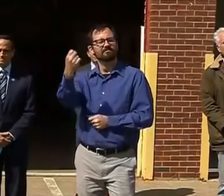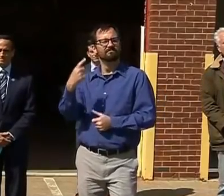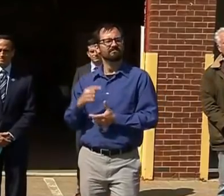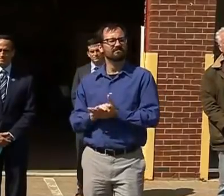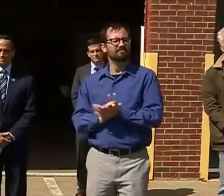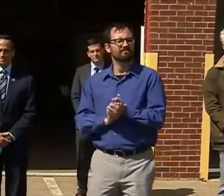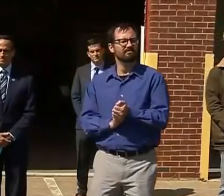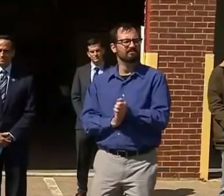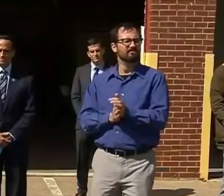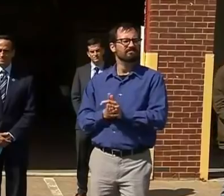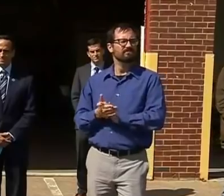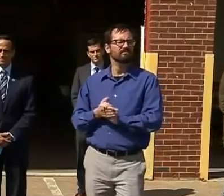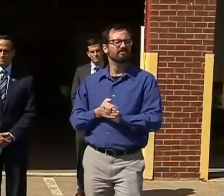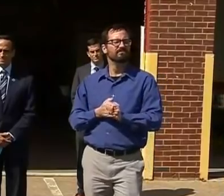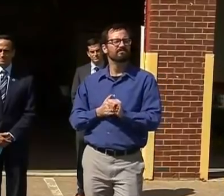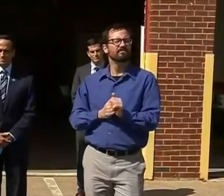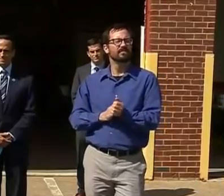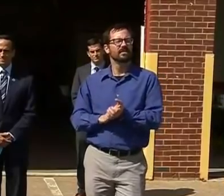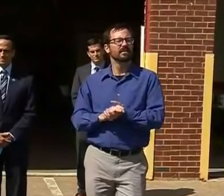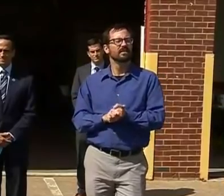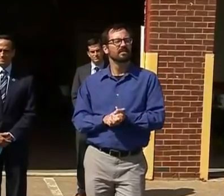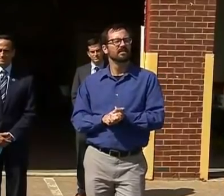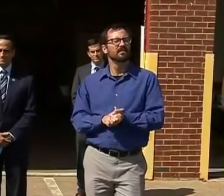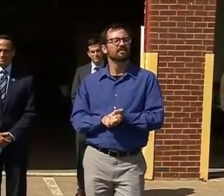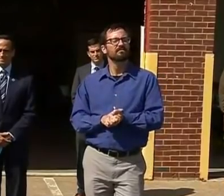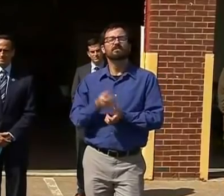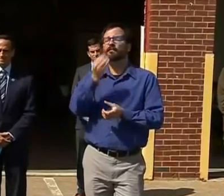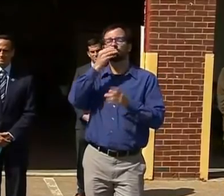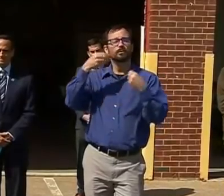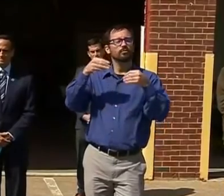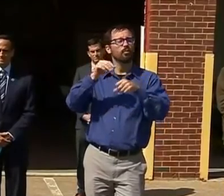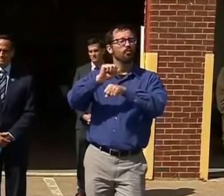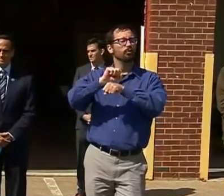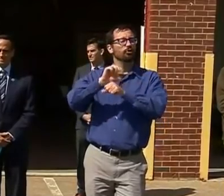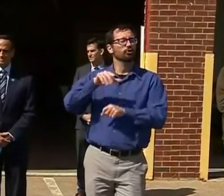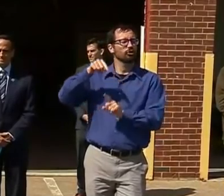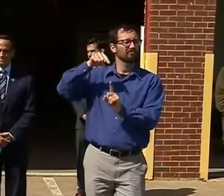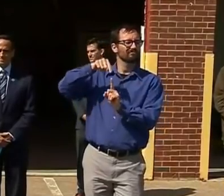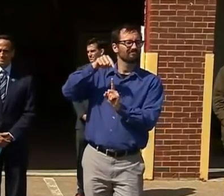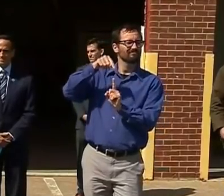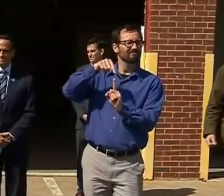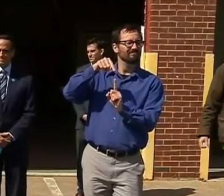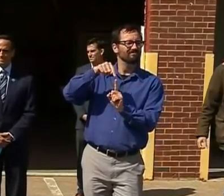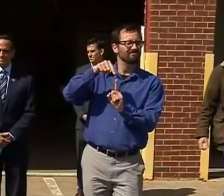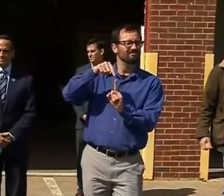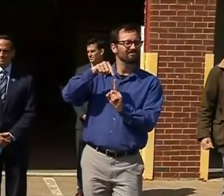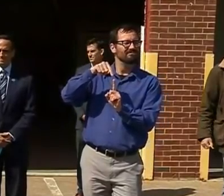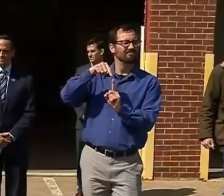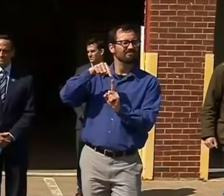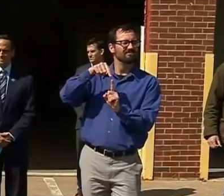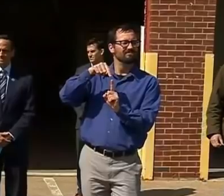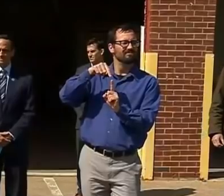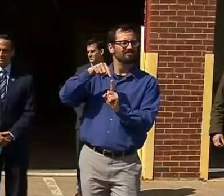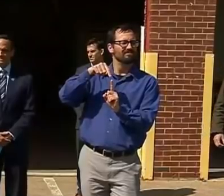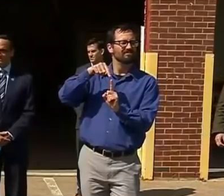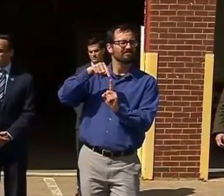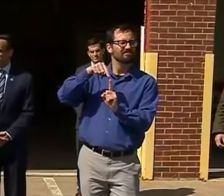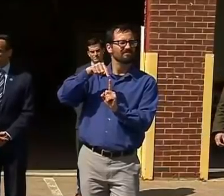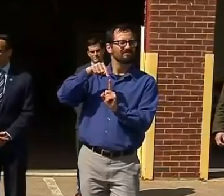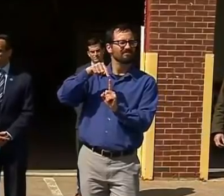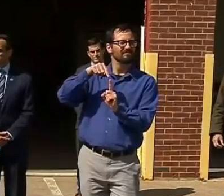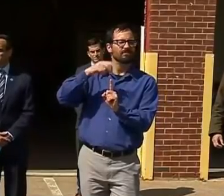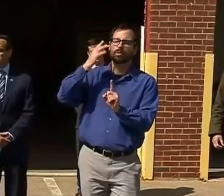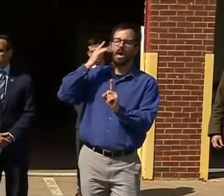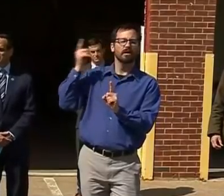accessed to testing at places like that. Why you make that decision? Sort of like pressures that they're feeling inside the stores? Well, there's, first of all,